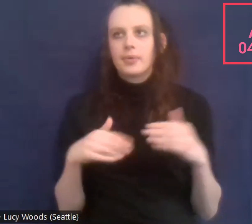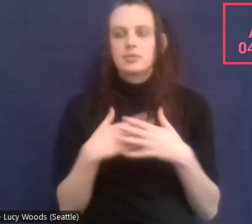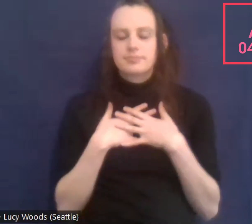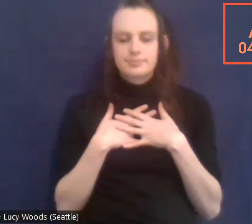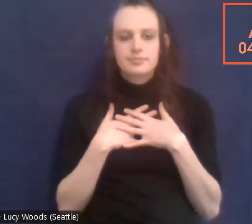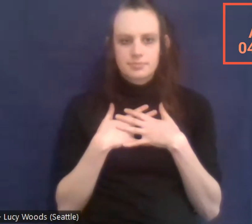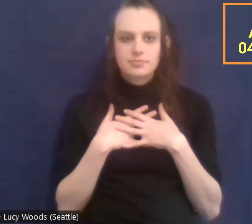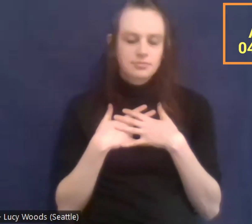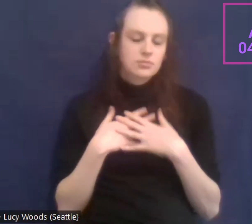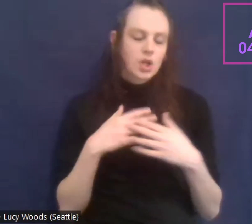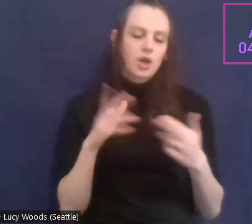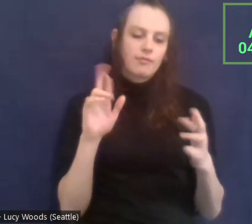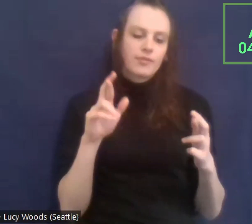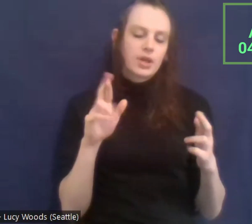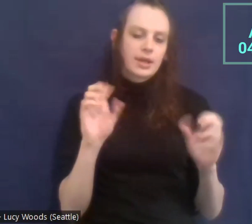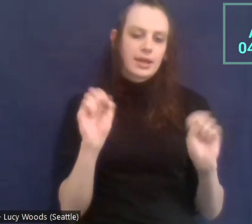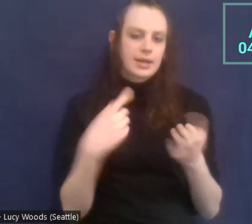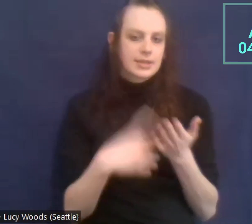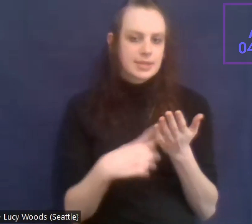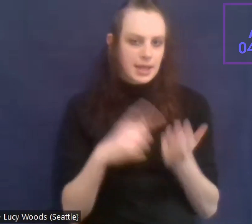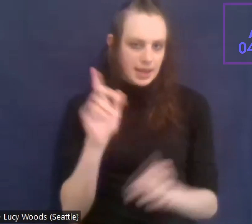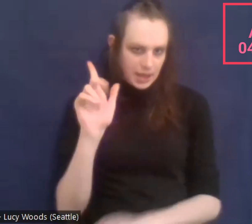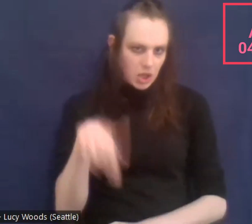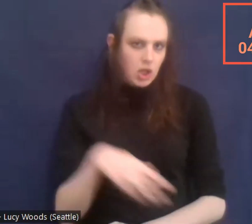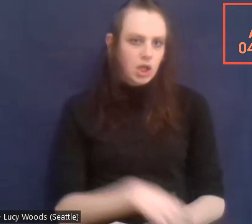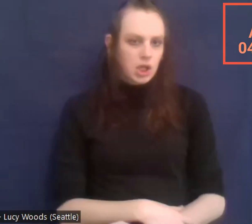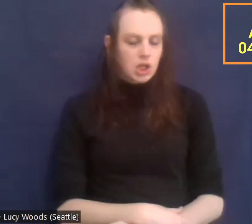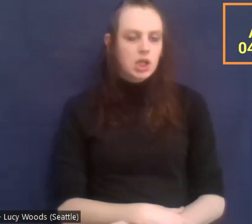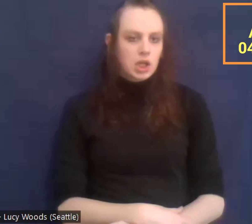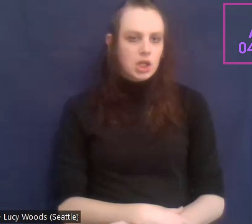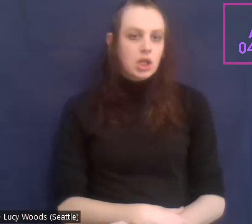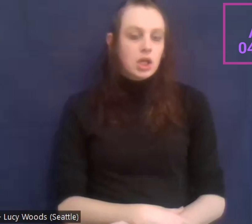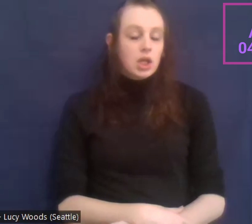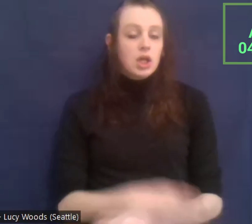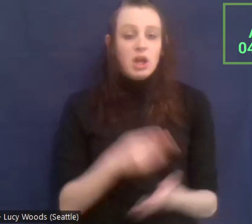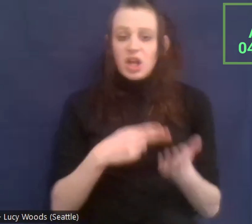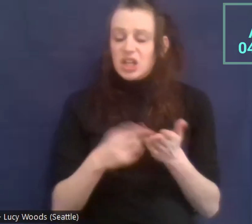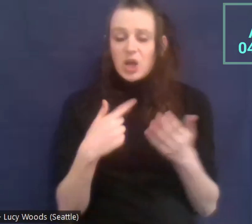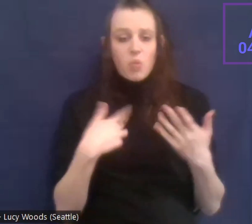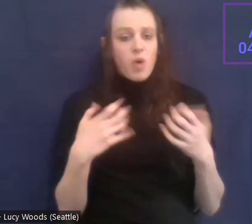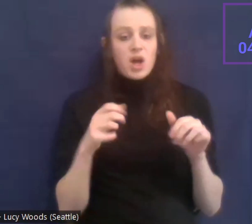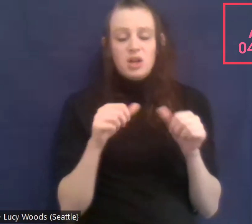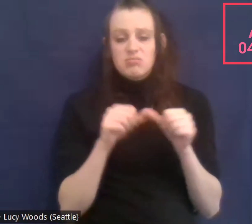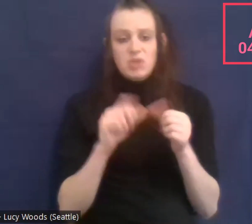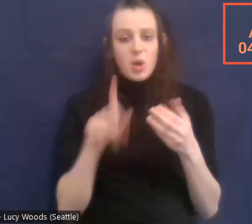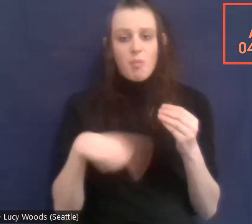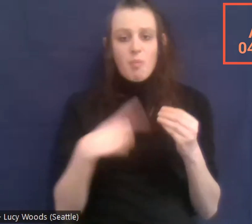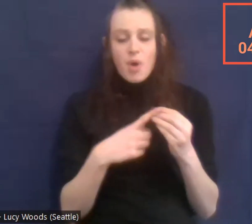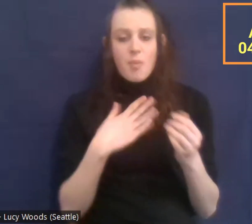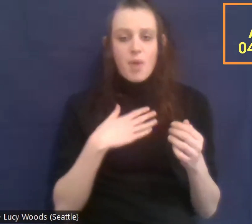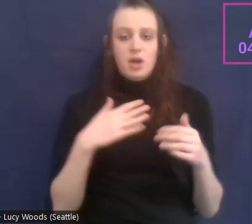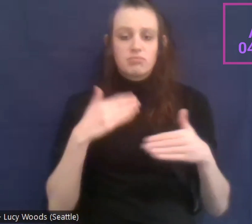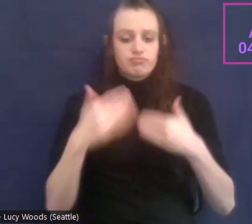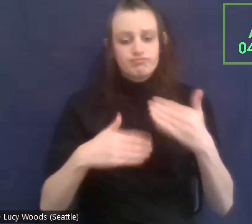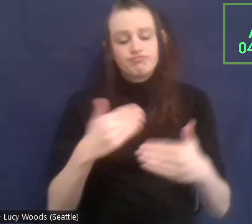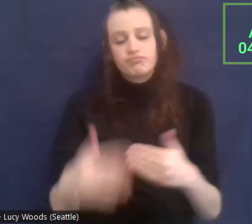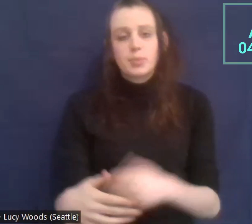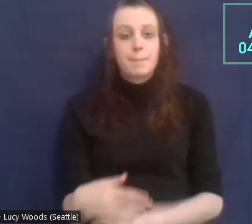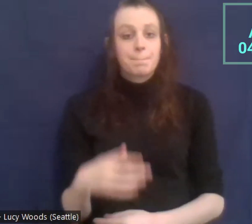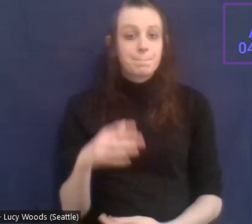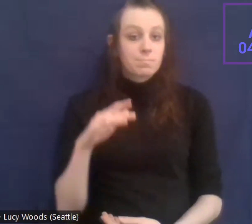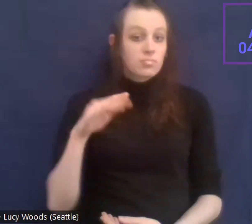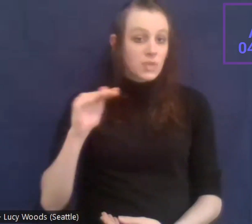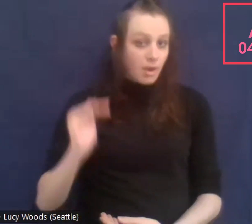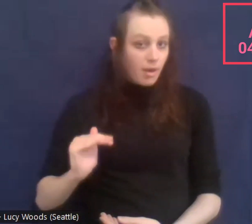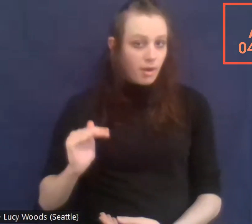get to that later. But, frankly, I'm just going to talk about the progression. When I was a kid, like I didn't really